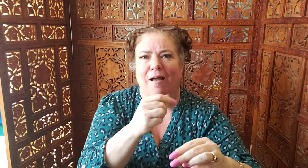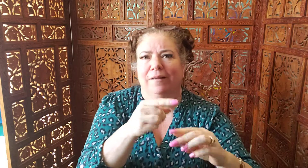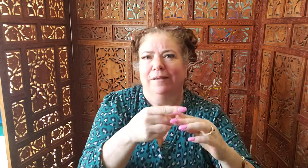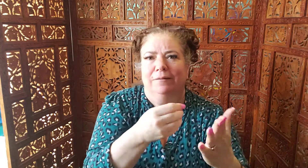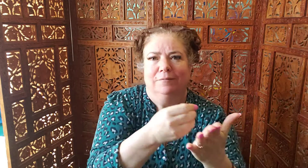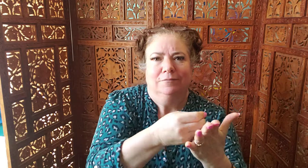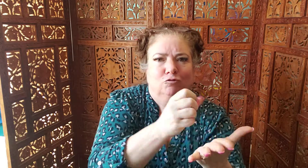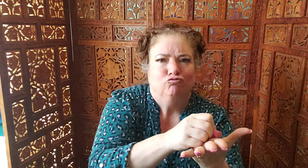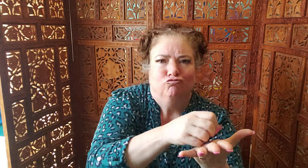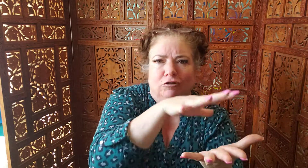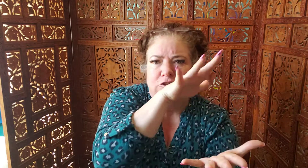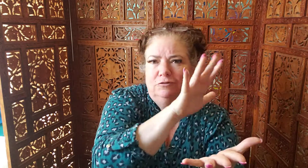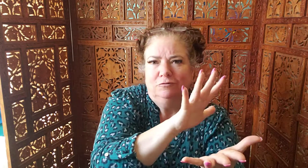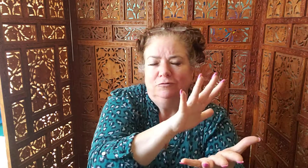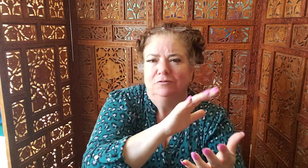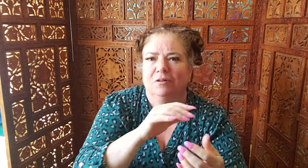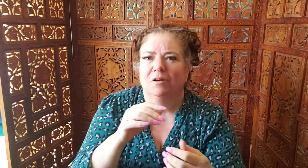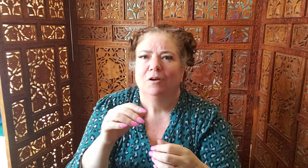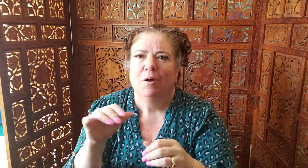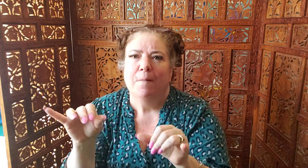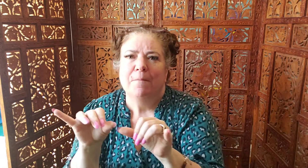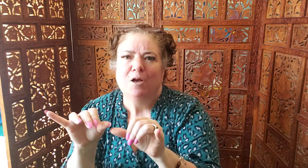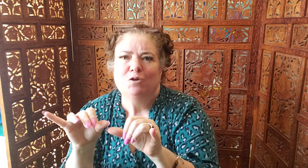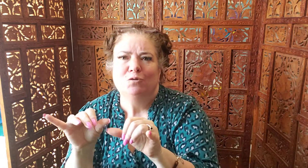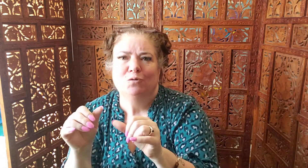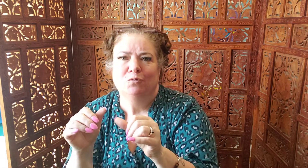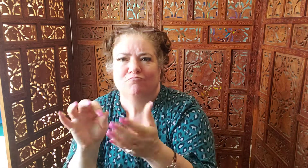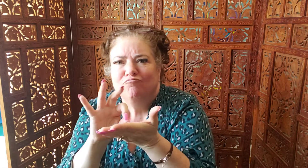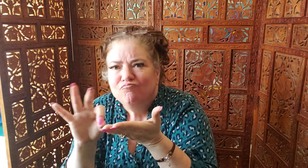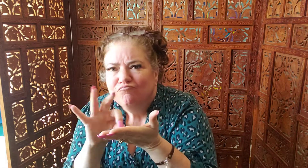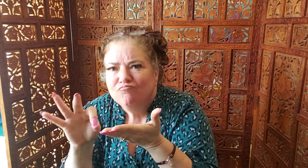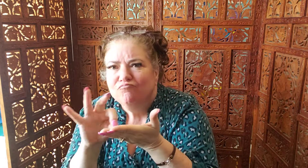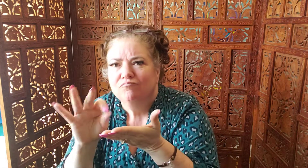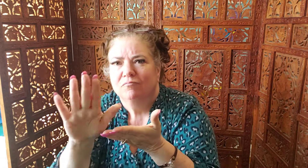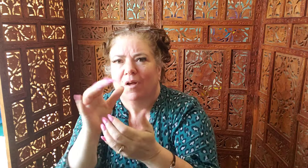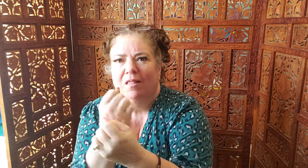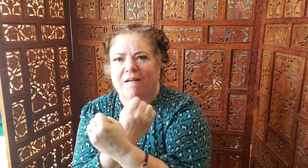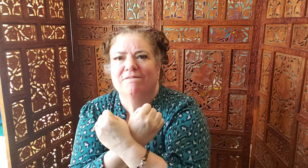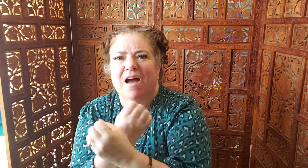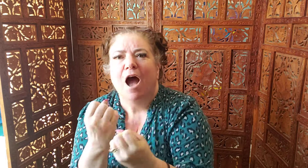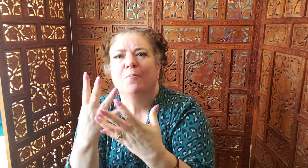525,000 moments so dear. 525,000